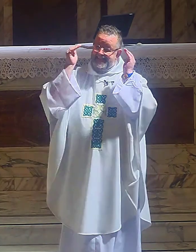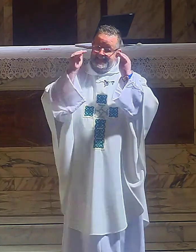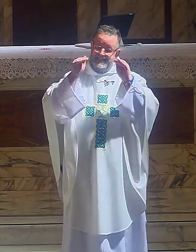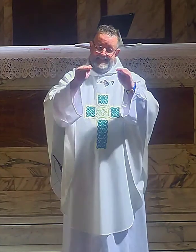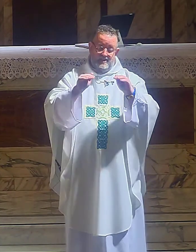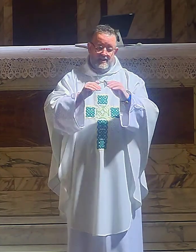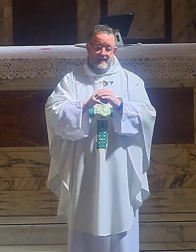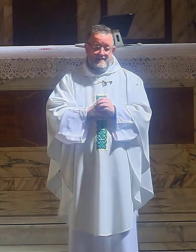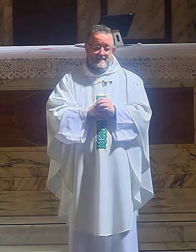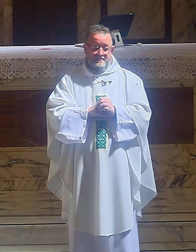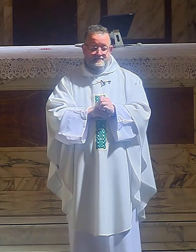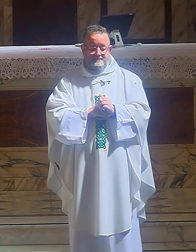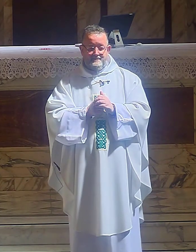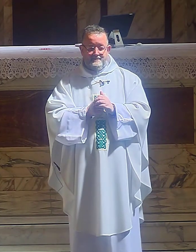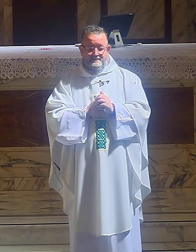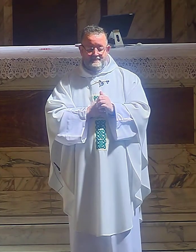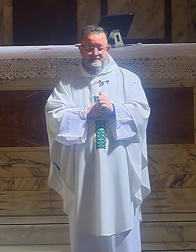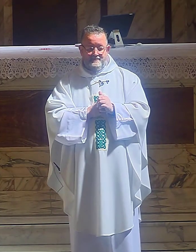his teaching.